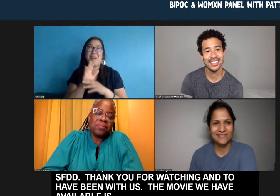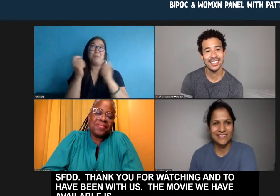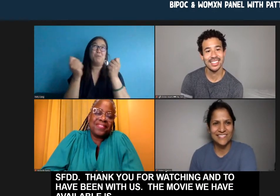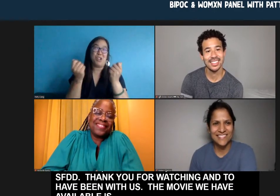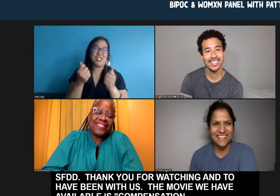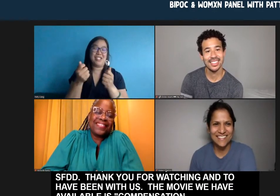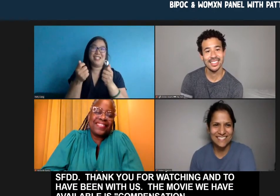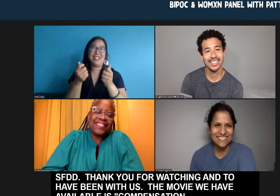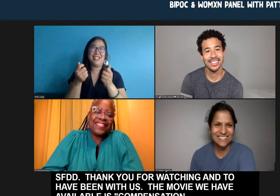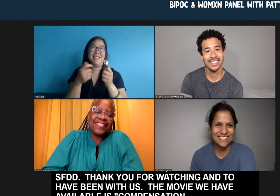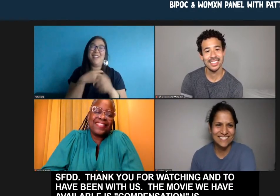director.